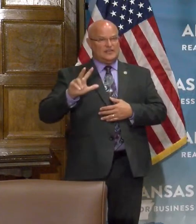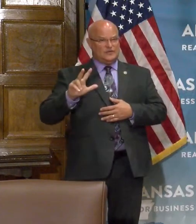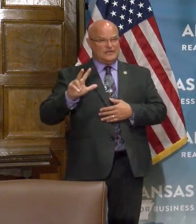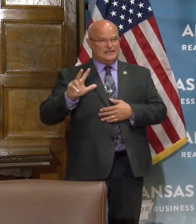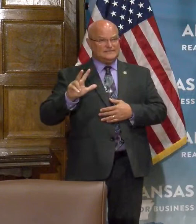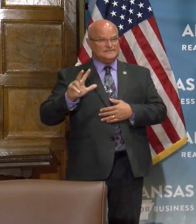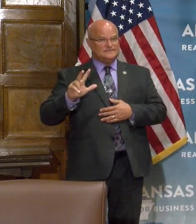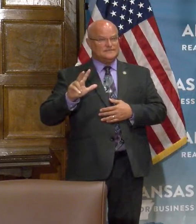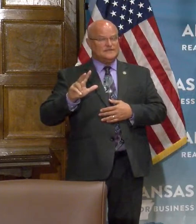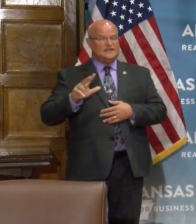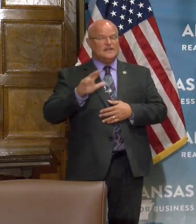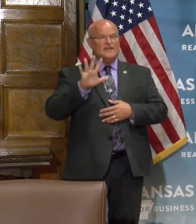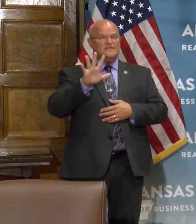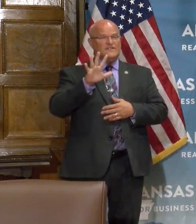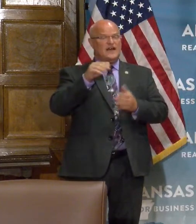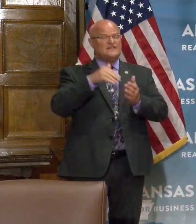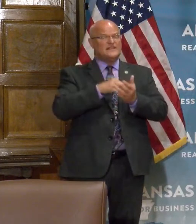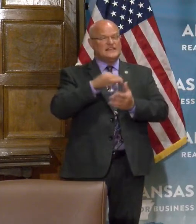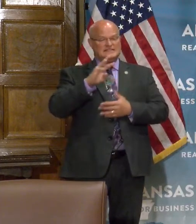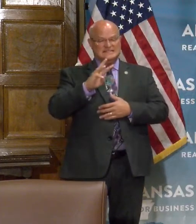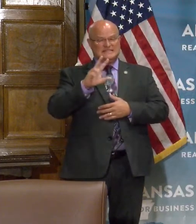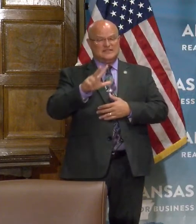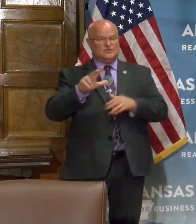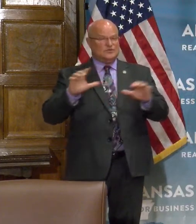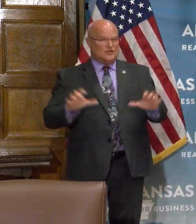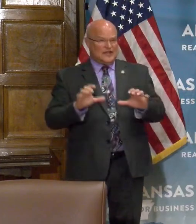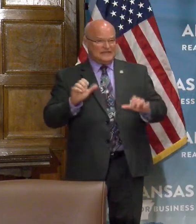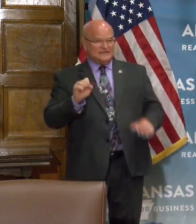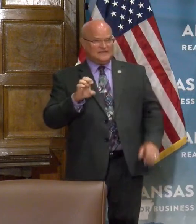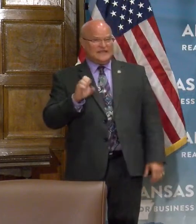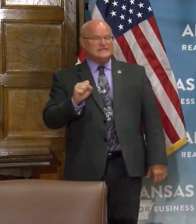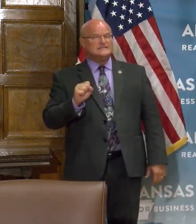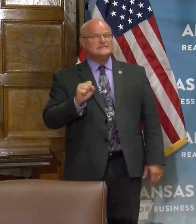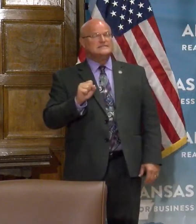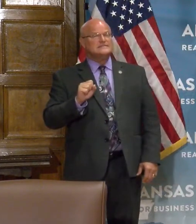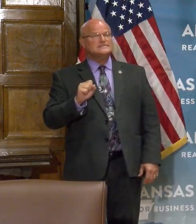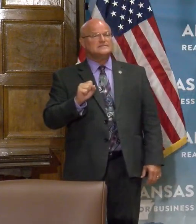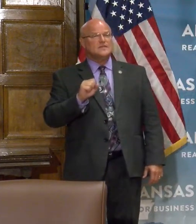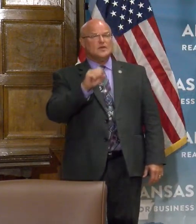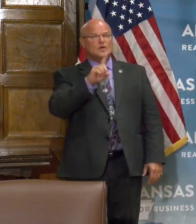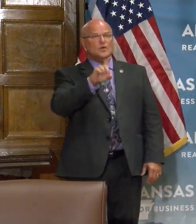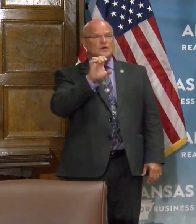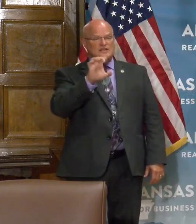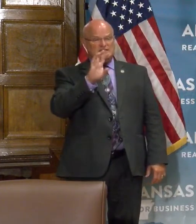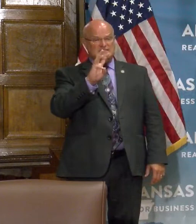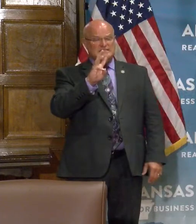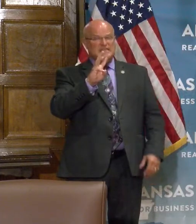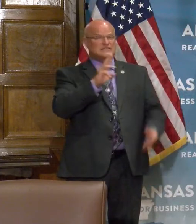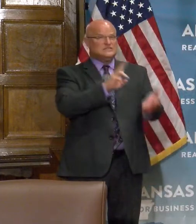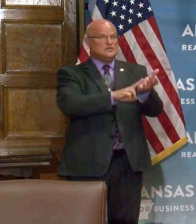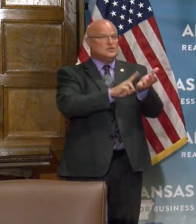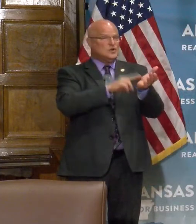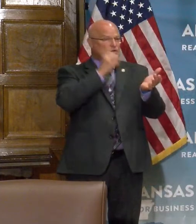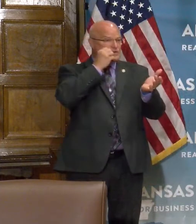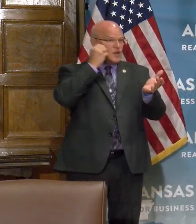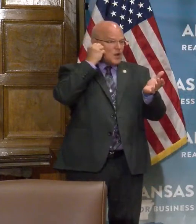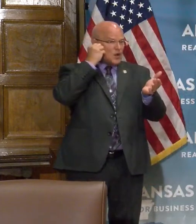16,083. Of those, 5,063 are active cases. 106 of those are in a nursing